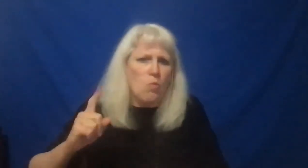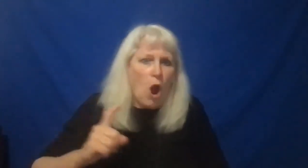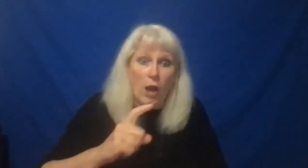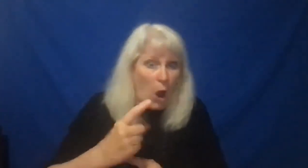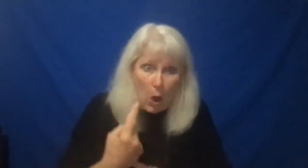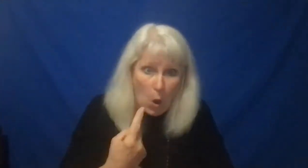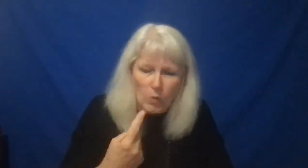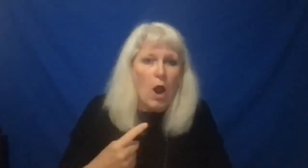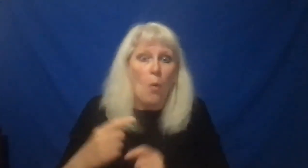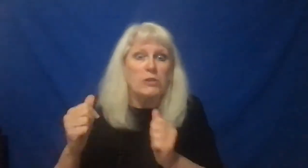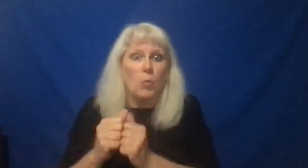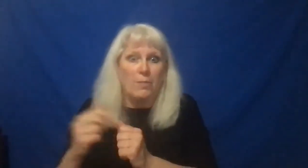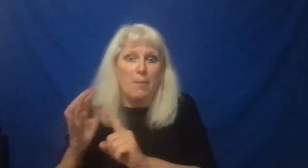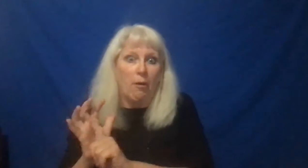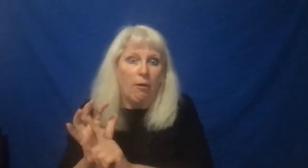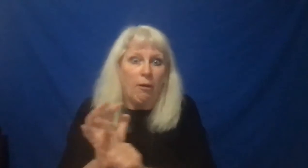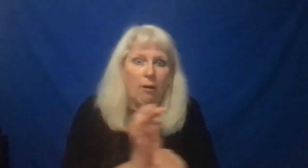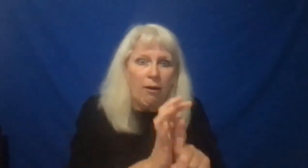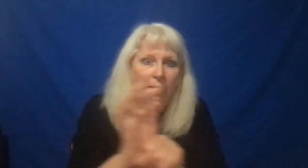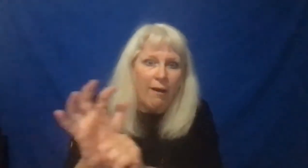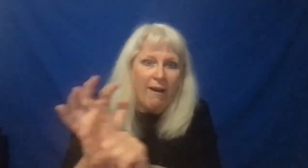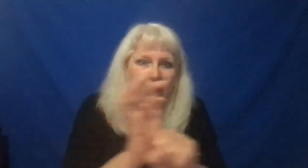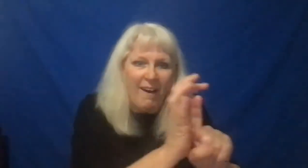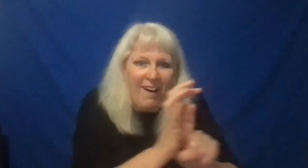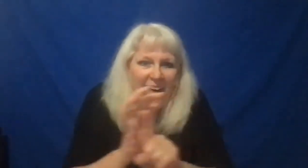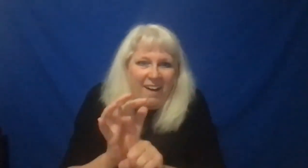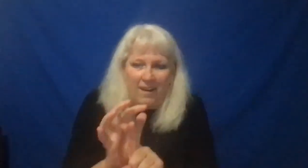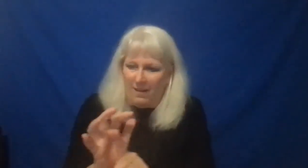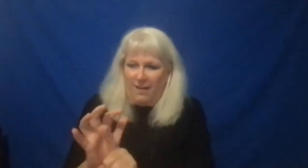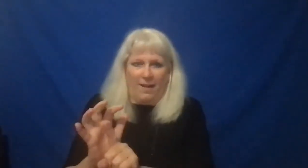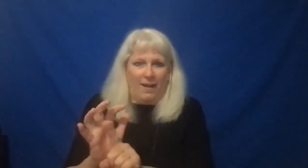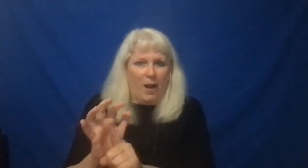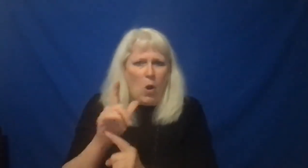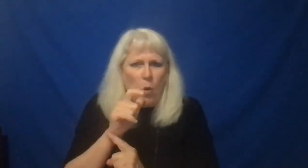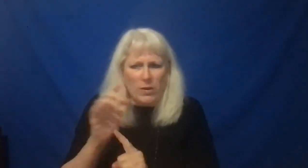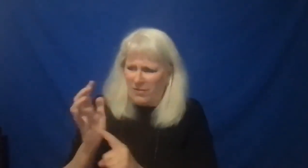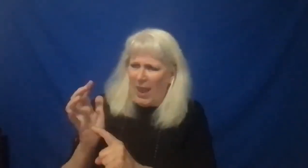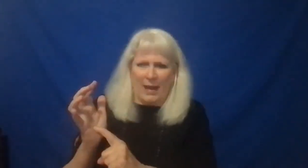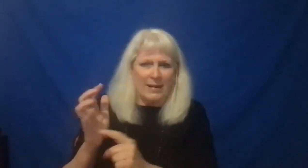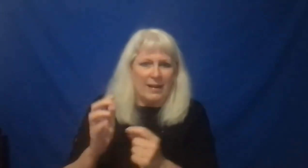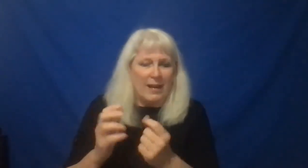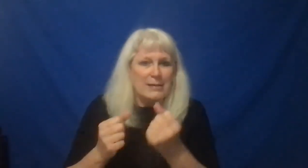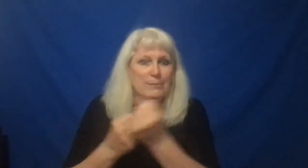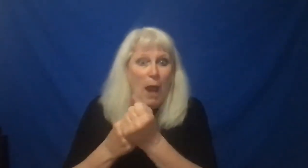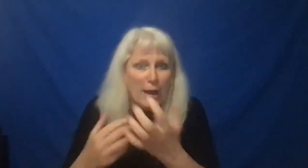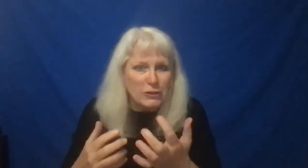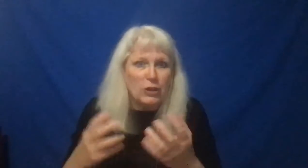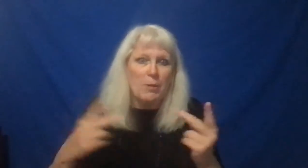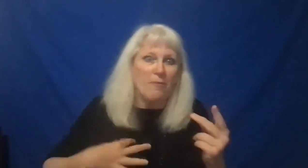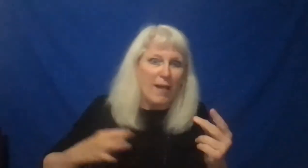in which I later found out mostly were sponsors and volunteers for the program. So